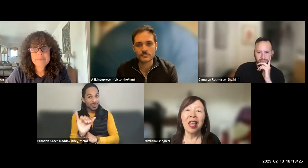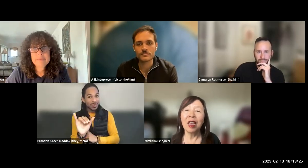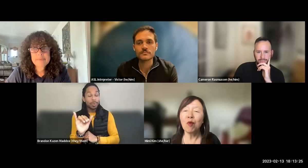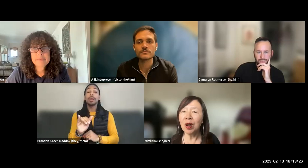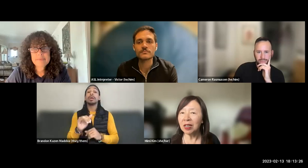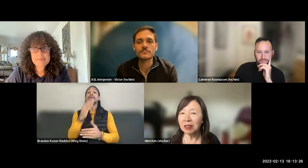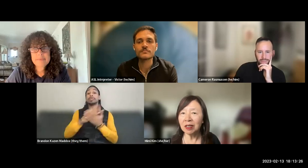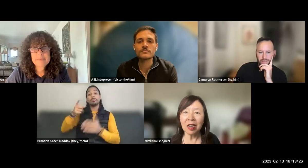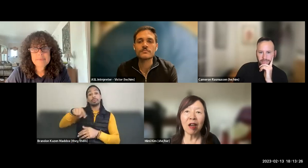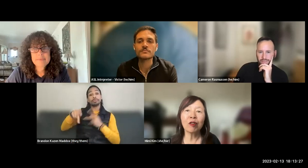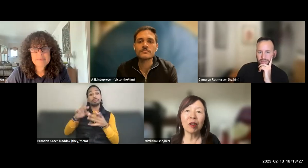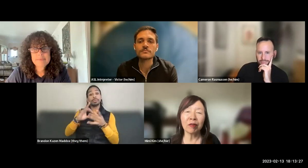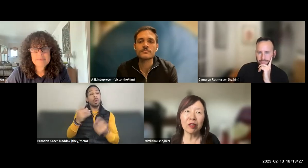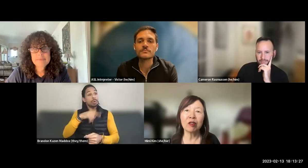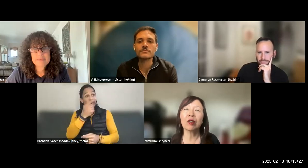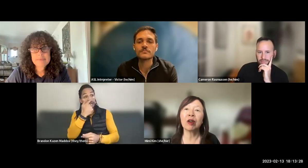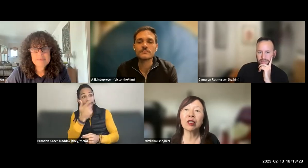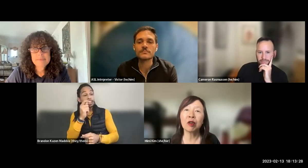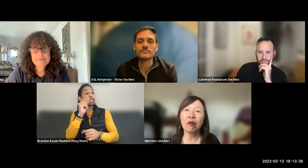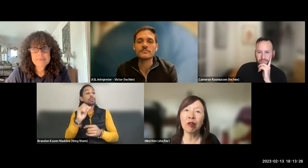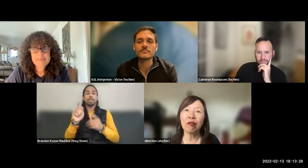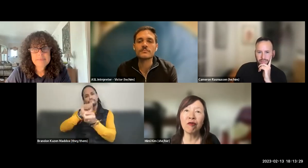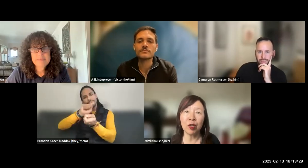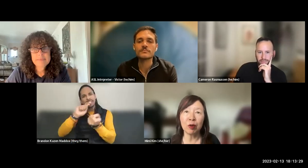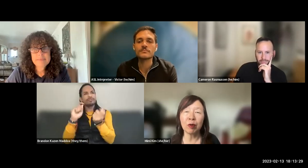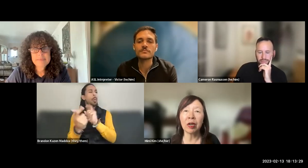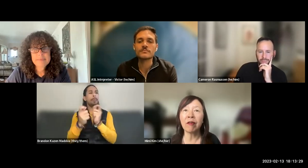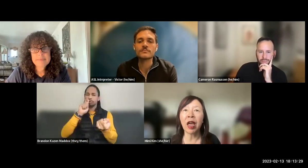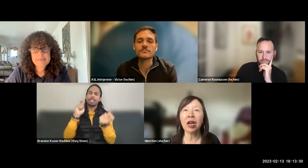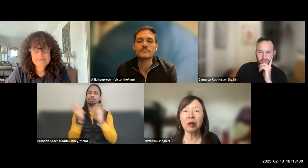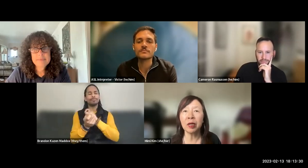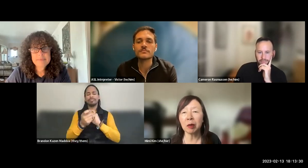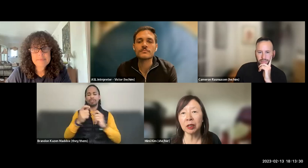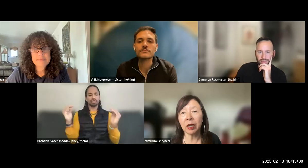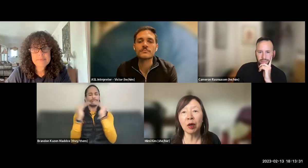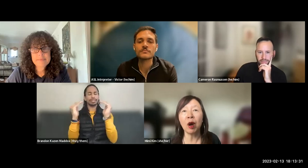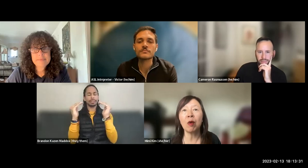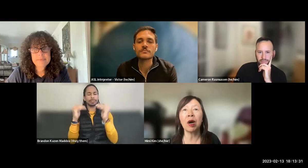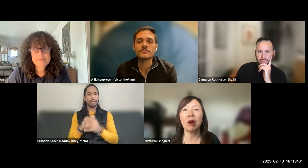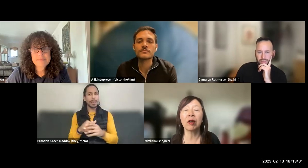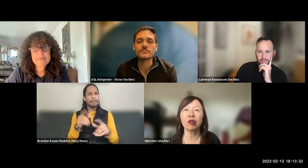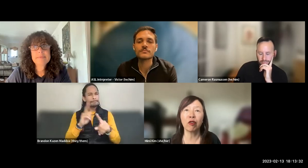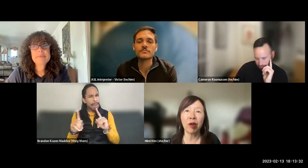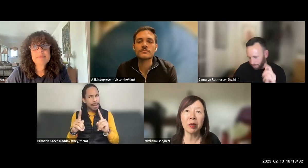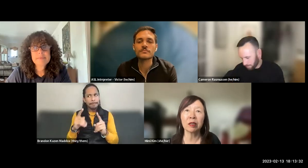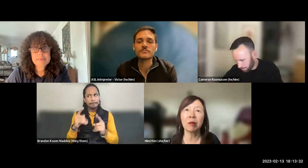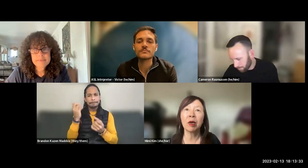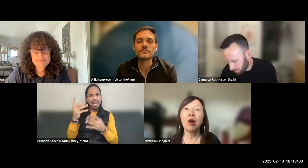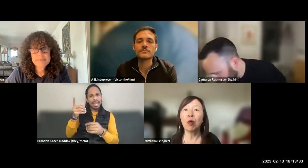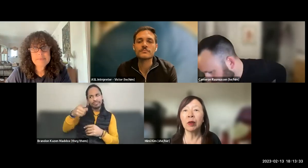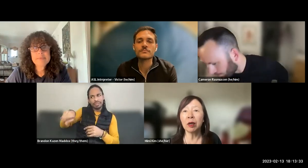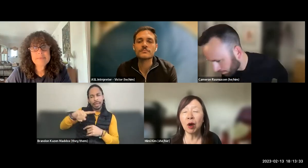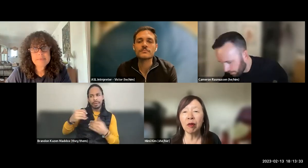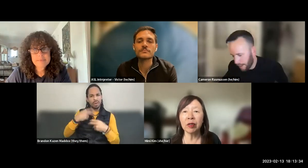justice. And why is it that after all of these years, there are so very few that have actually been able to let go of carceral